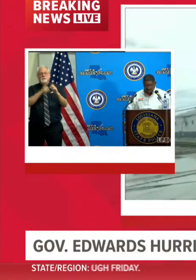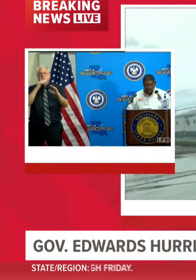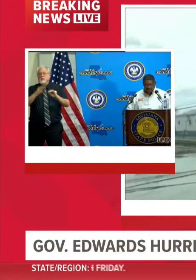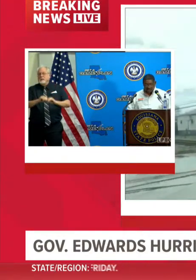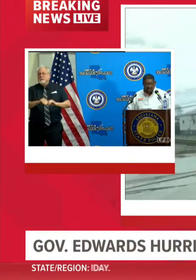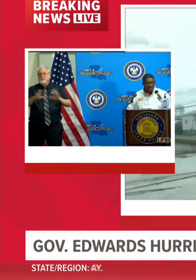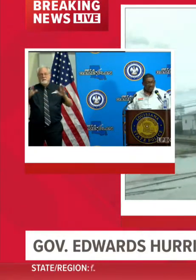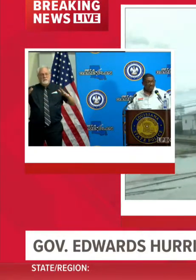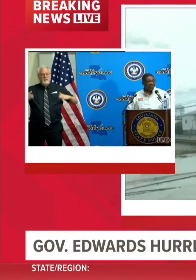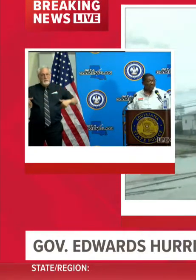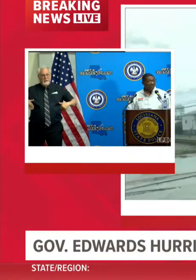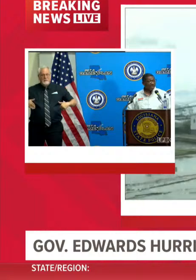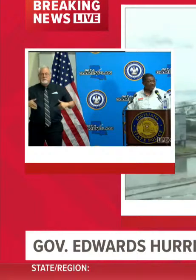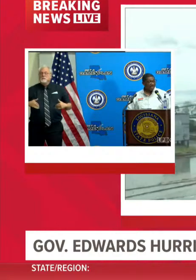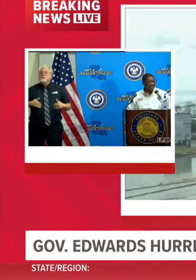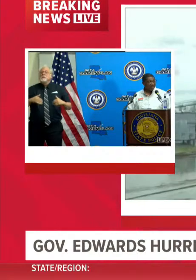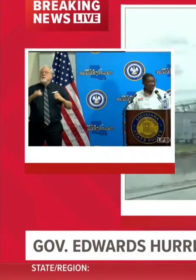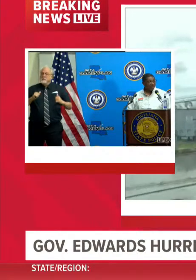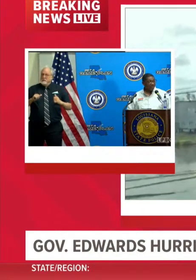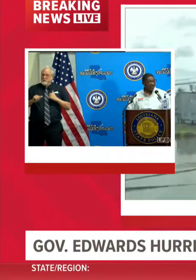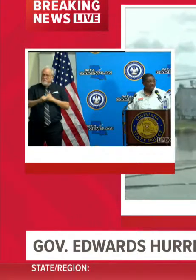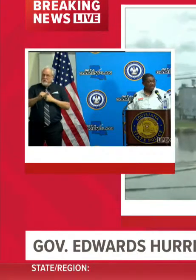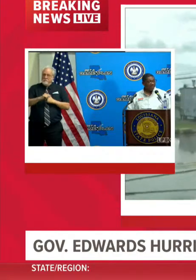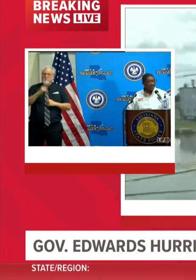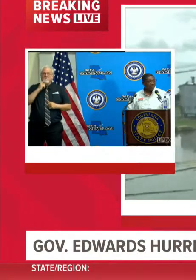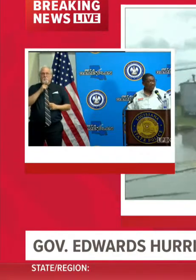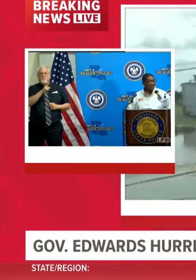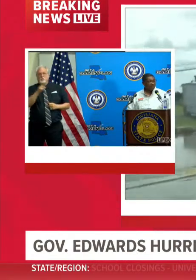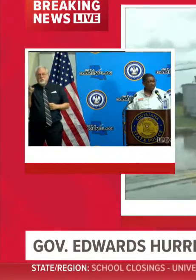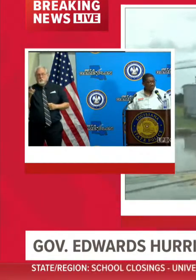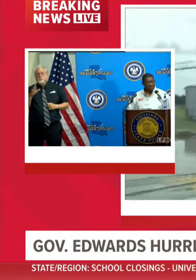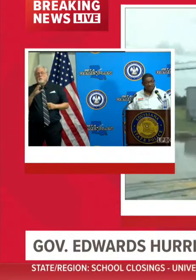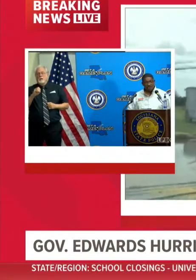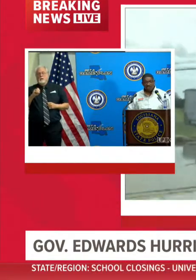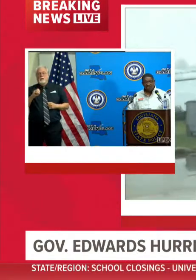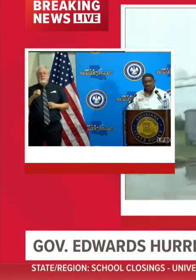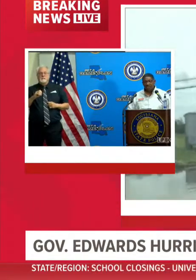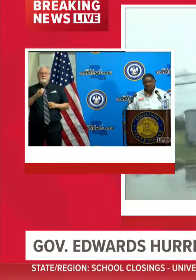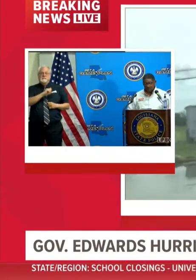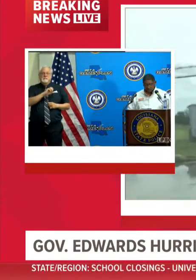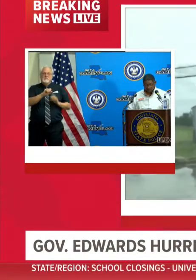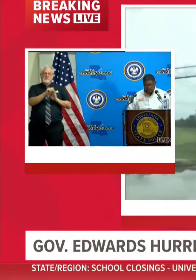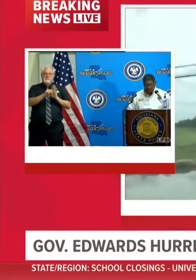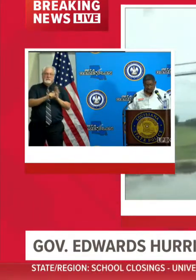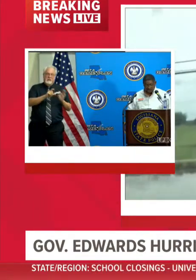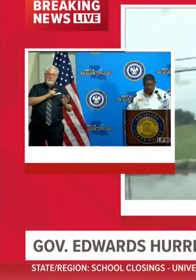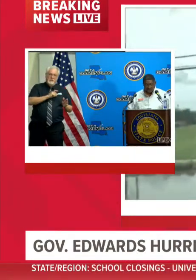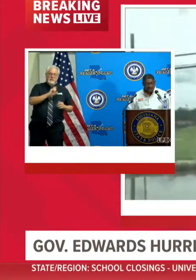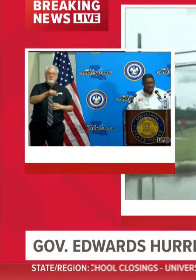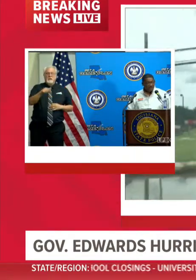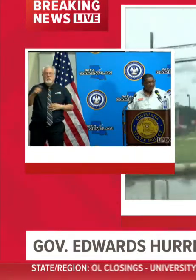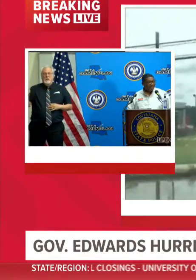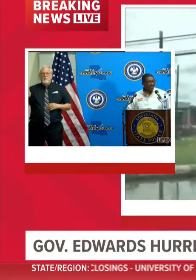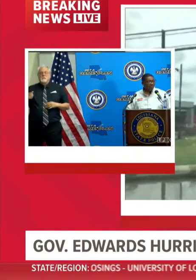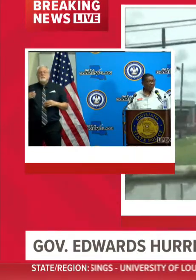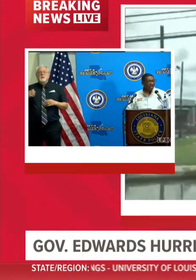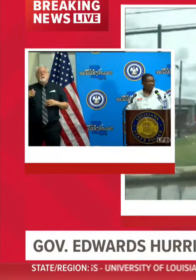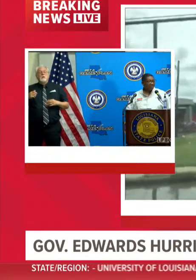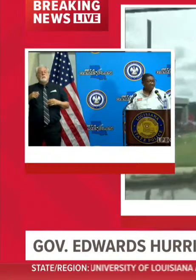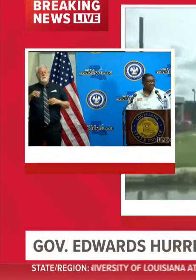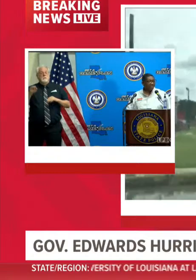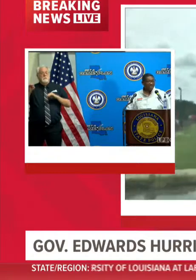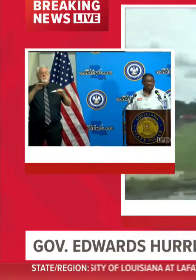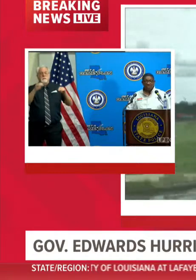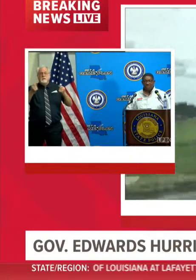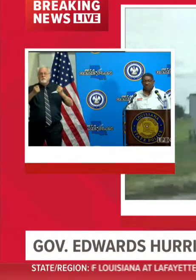by our staff yet can be very problematic, both for you and for the resources of state police and other law enforcement agencies. I remind all